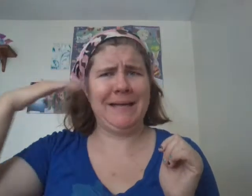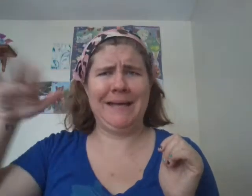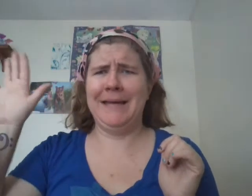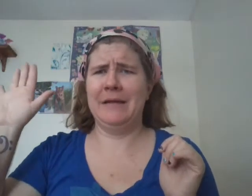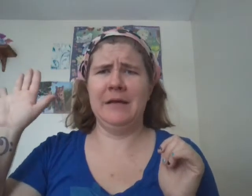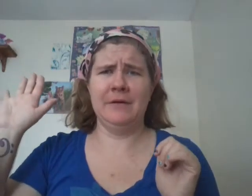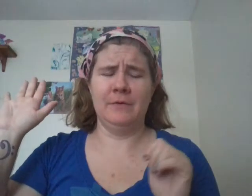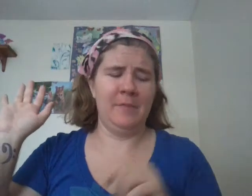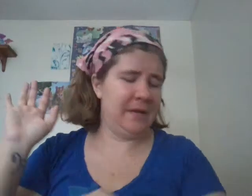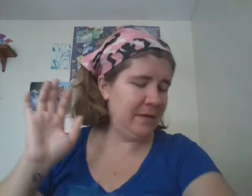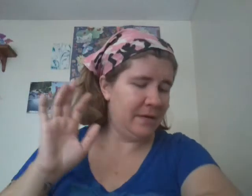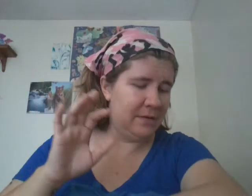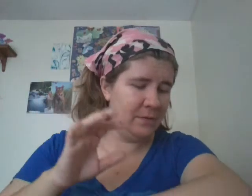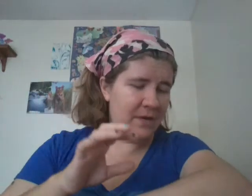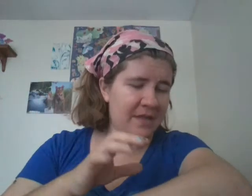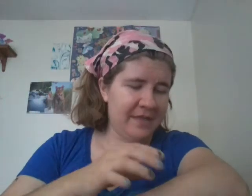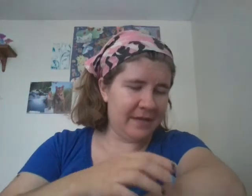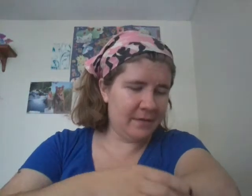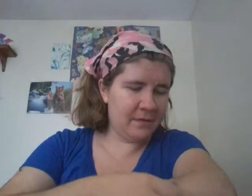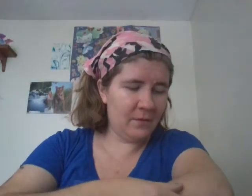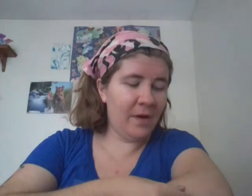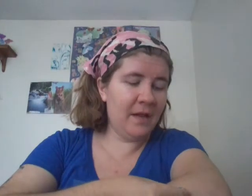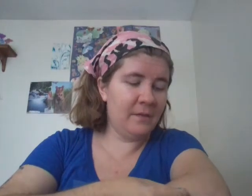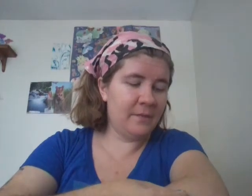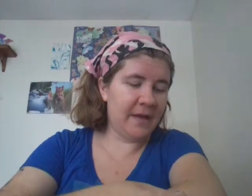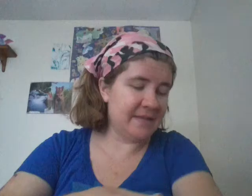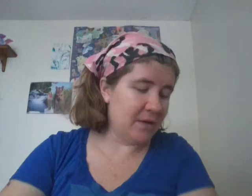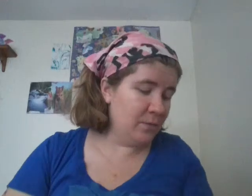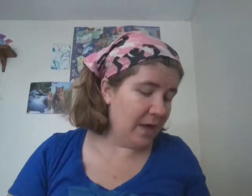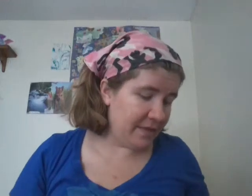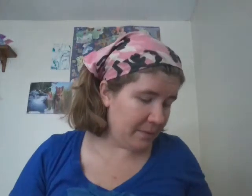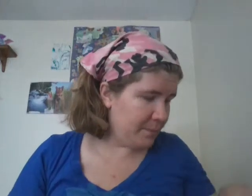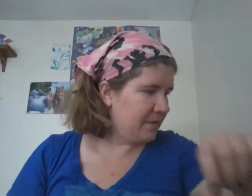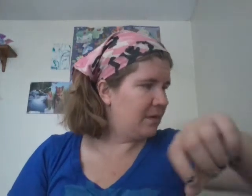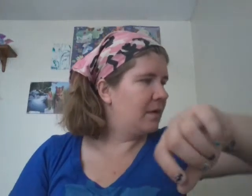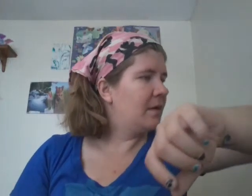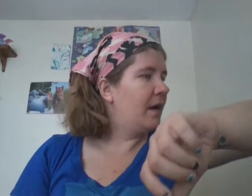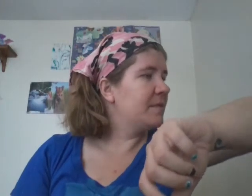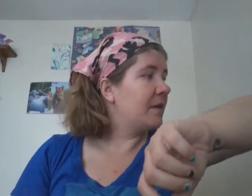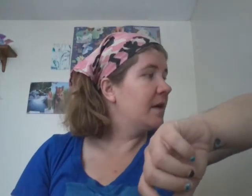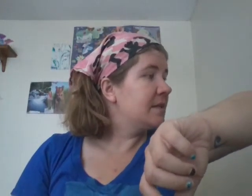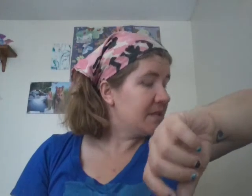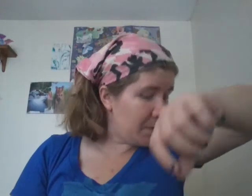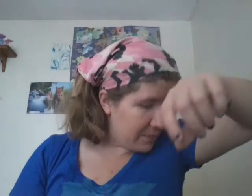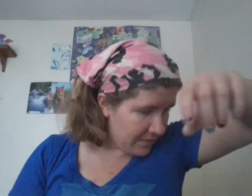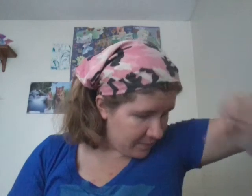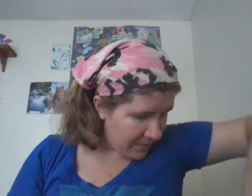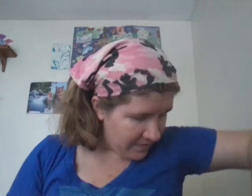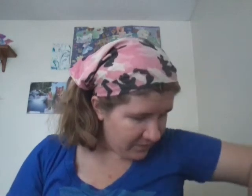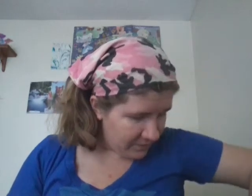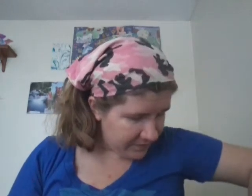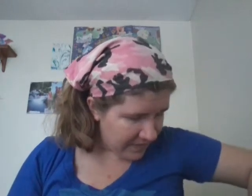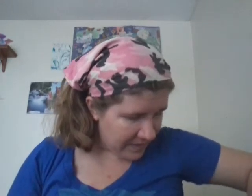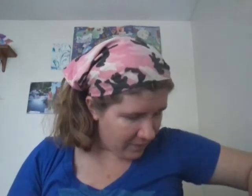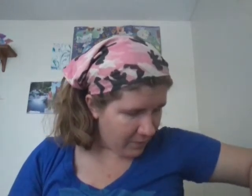I don't know. Man, I know nothing. Well, I can't say I know nothing, but I'm sorry. See, this is what I'm talking about. I felt a hair